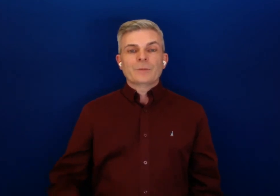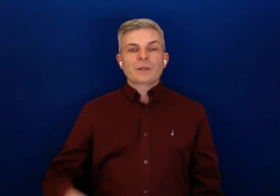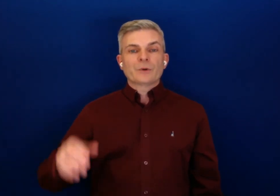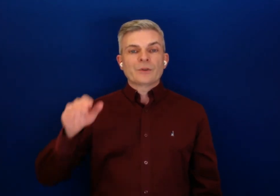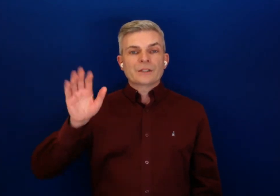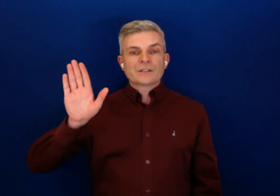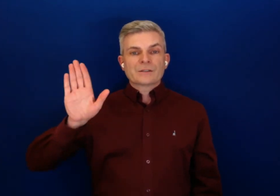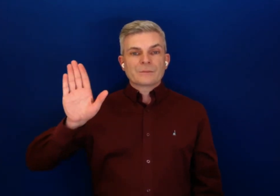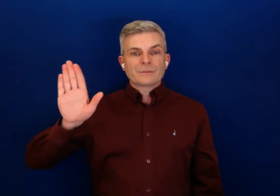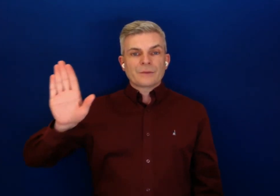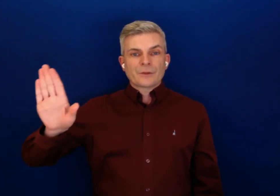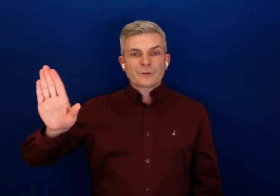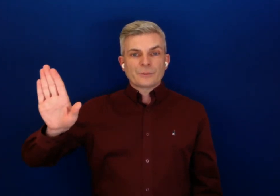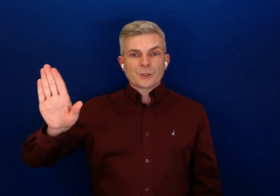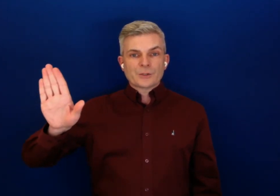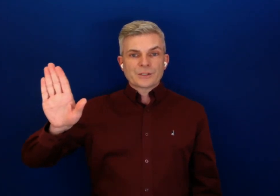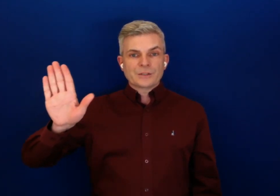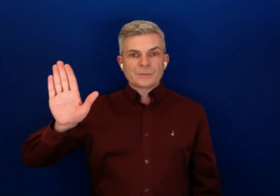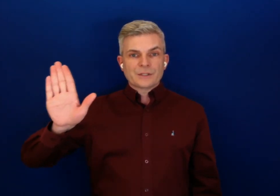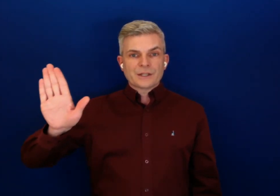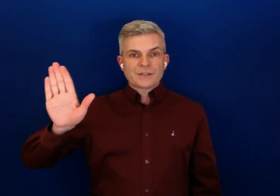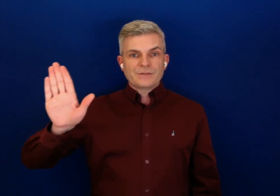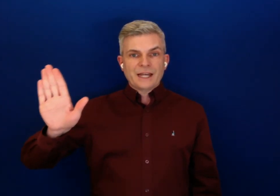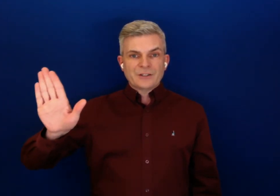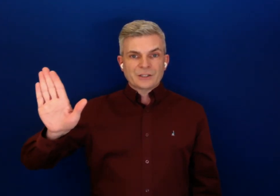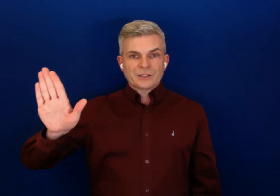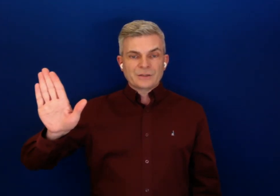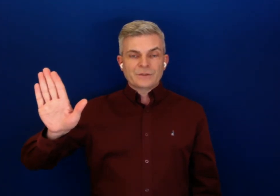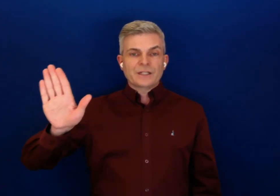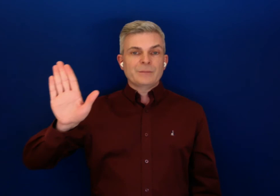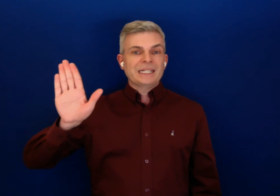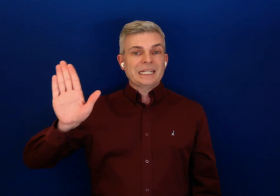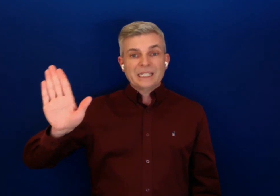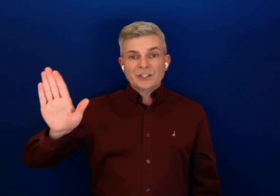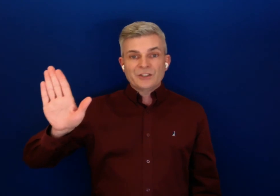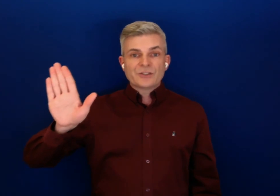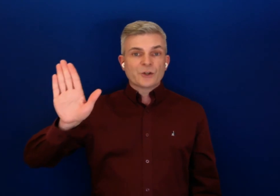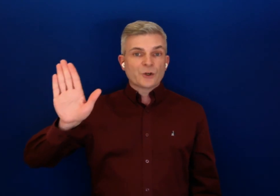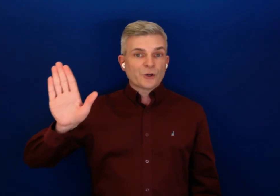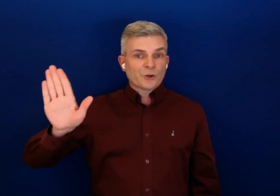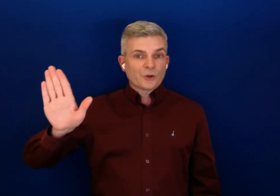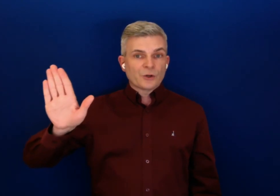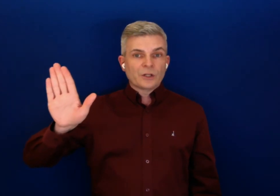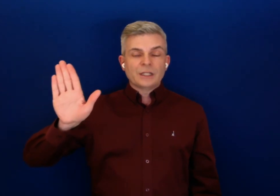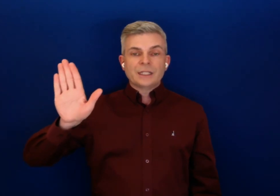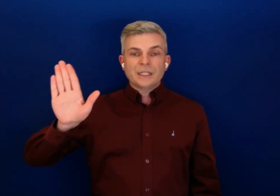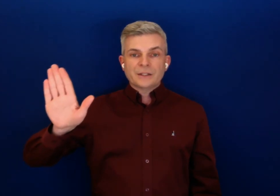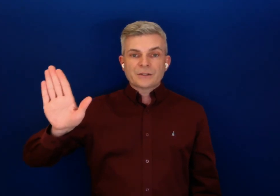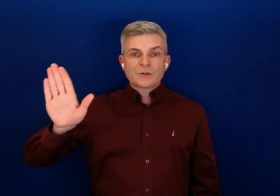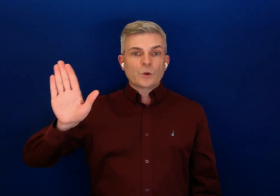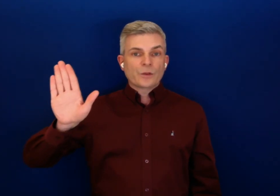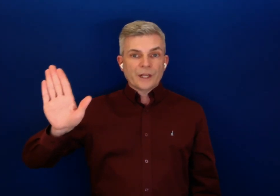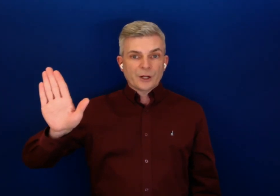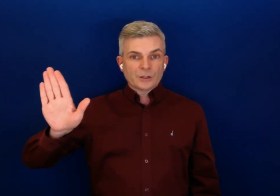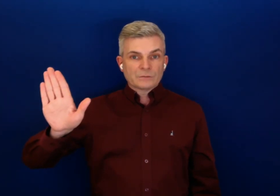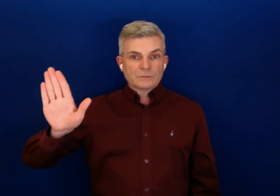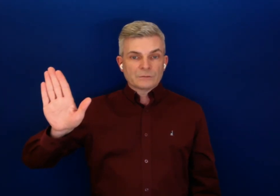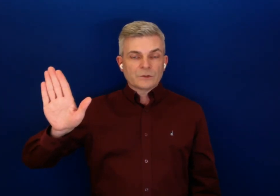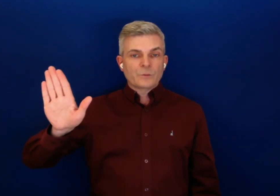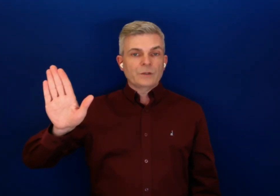Remember, this third person possessive adjective can mean his, her, its, or their.